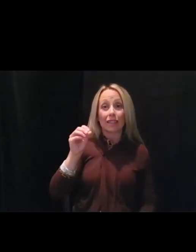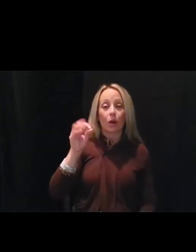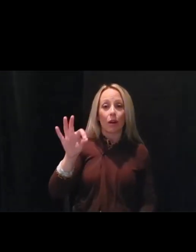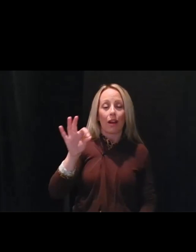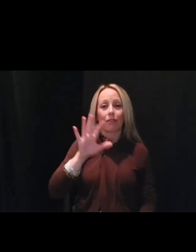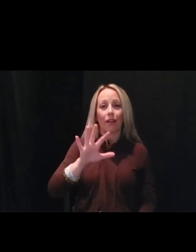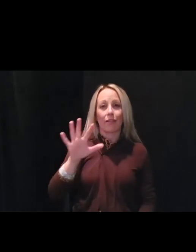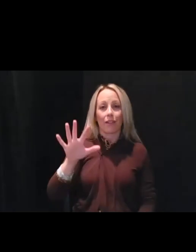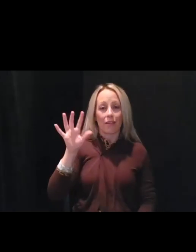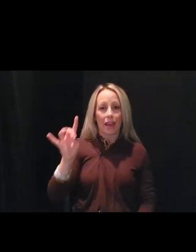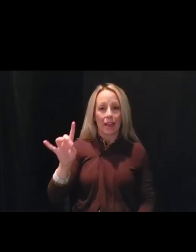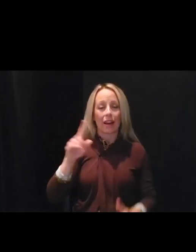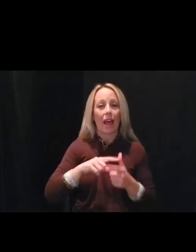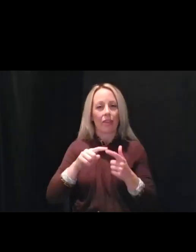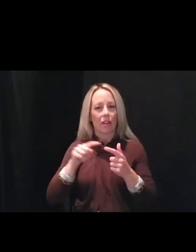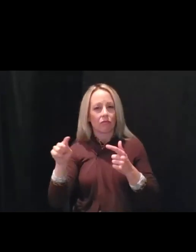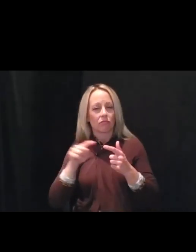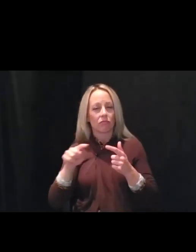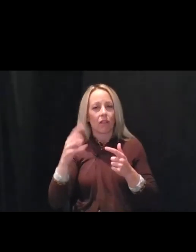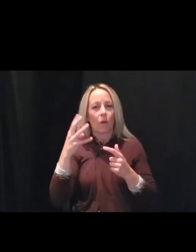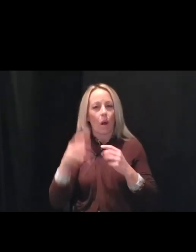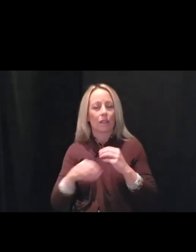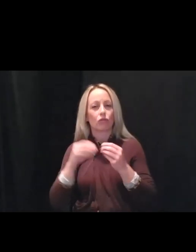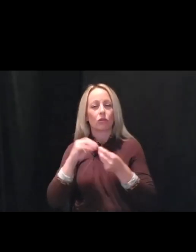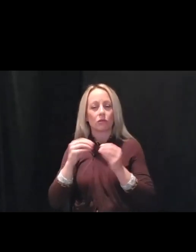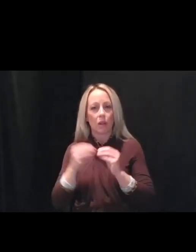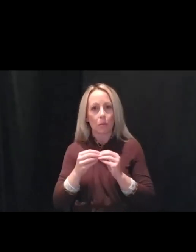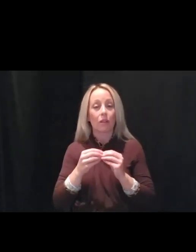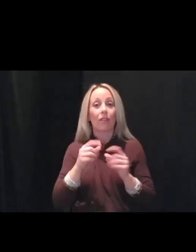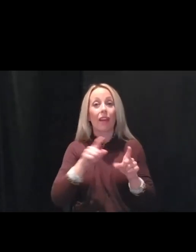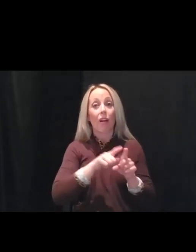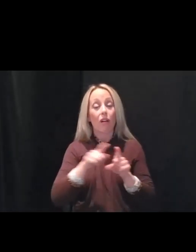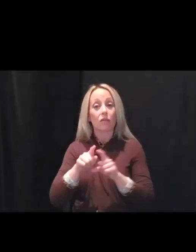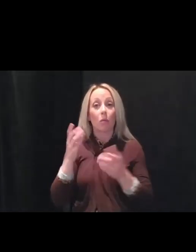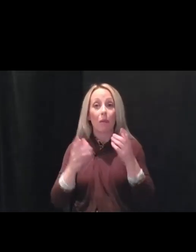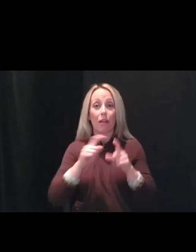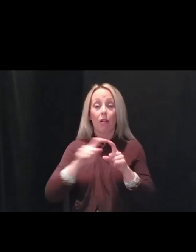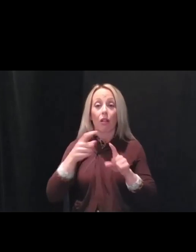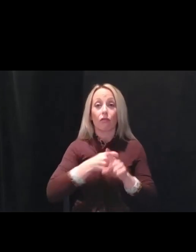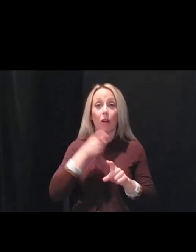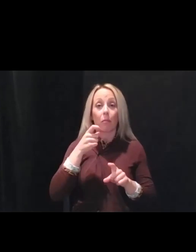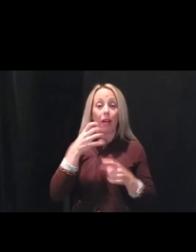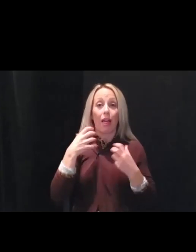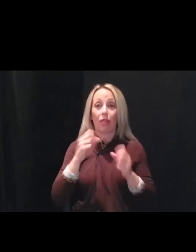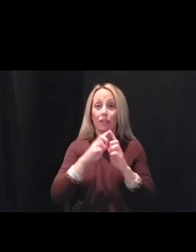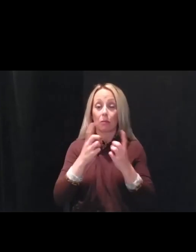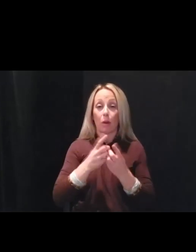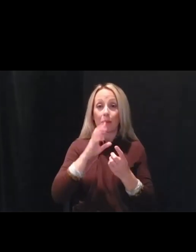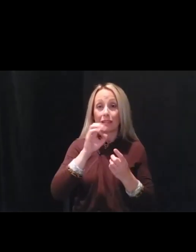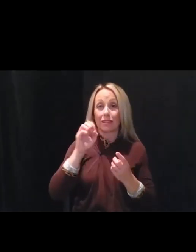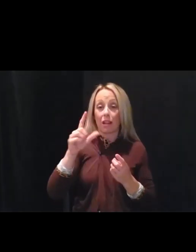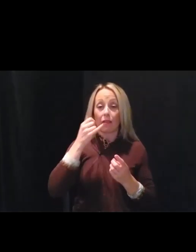309-558 and then have 4 additional numbers. We also may call from a health department cell phone. Those numbers start as